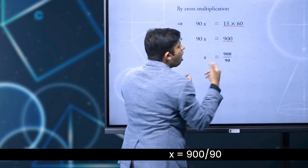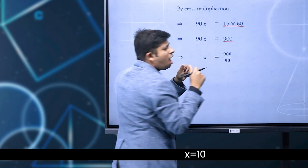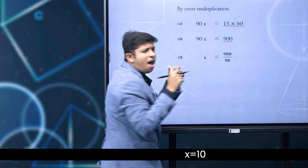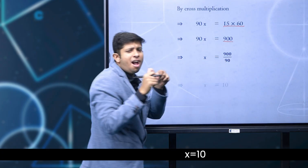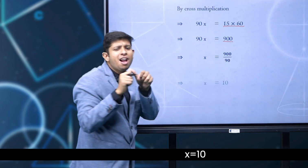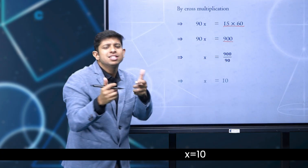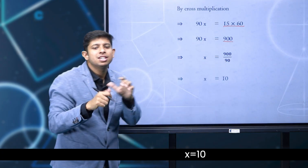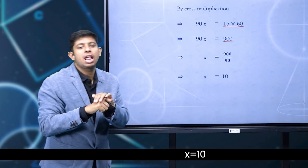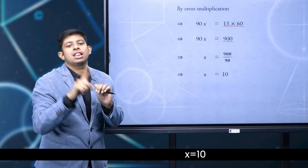X equals to 10.